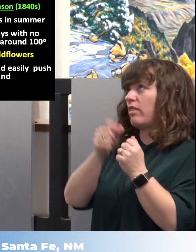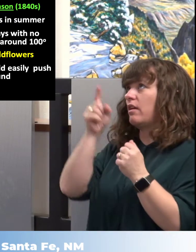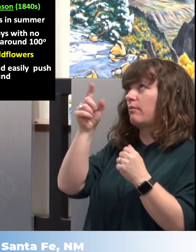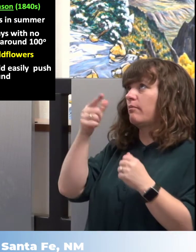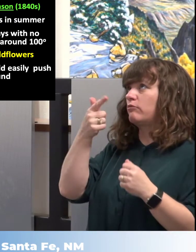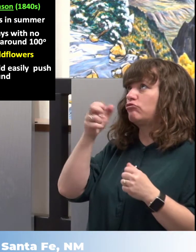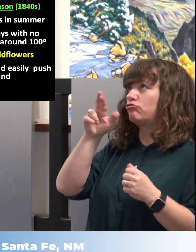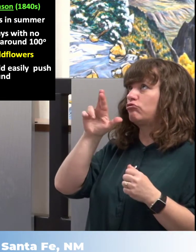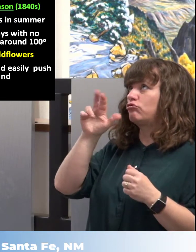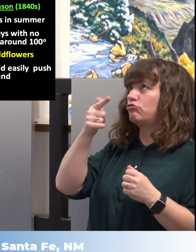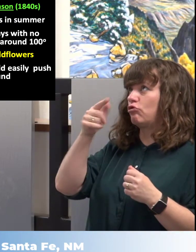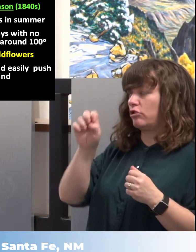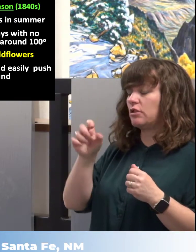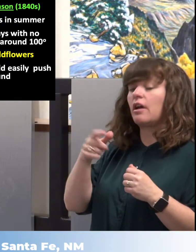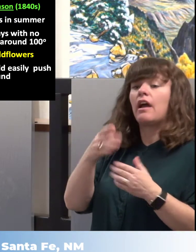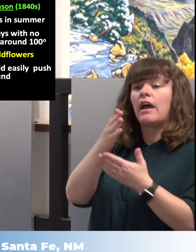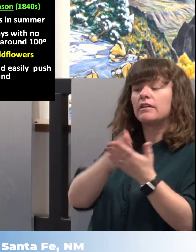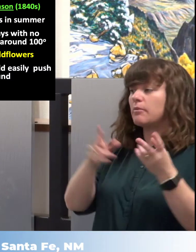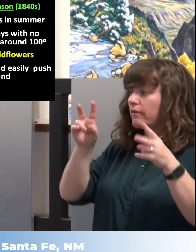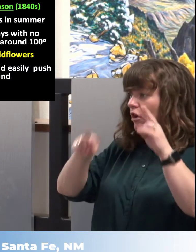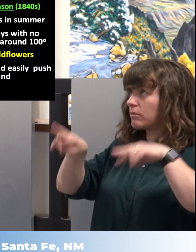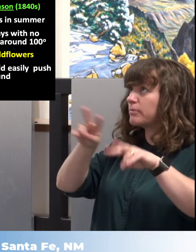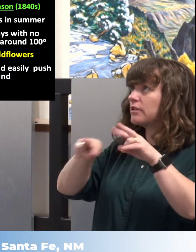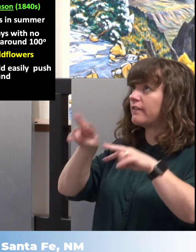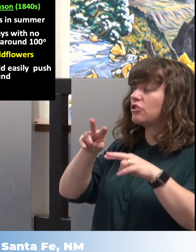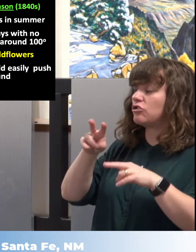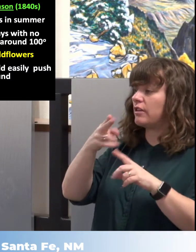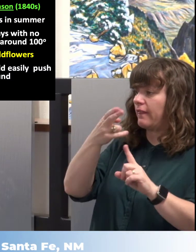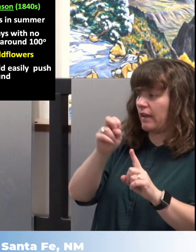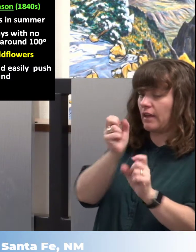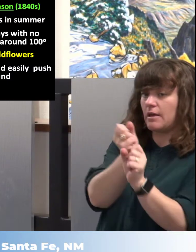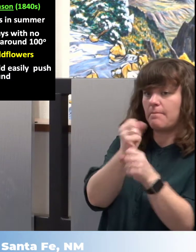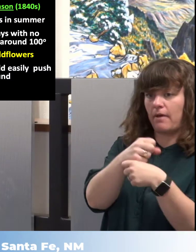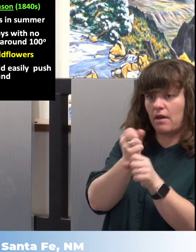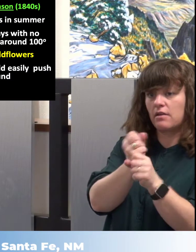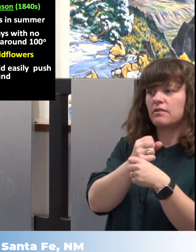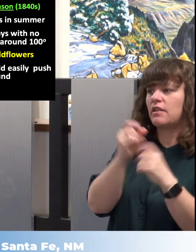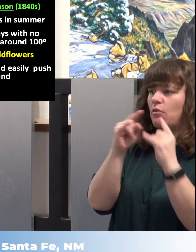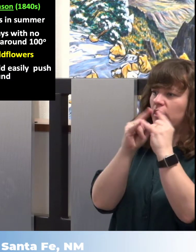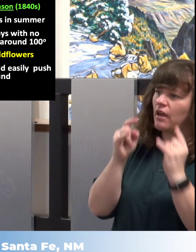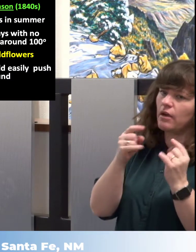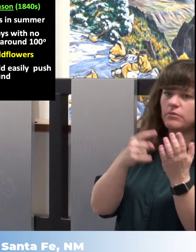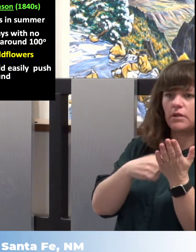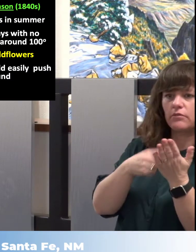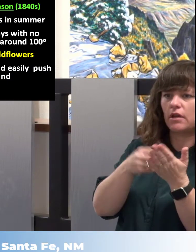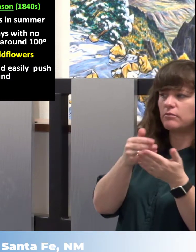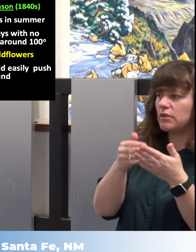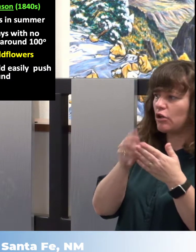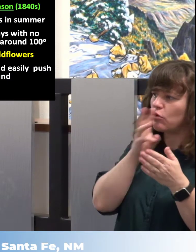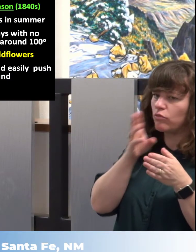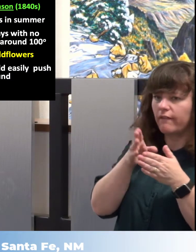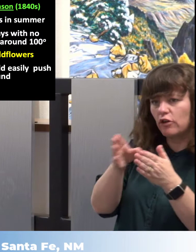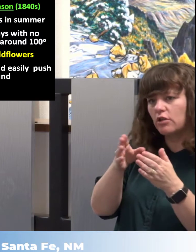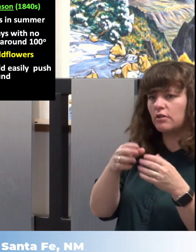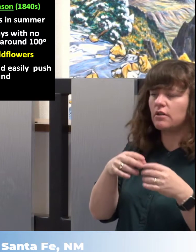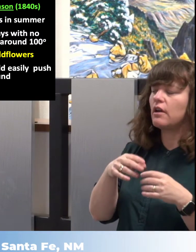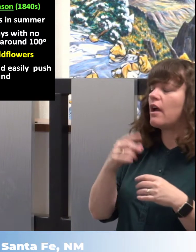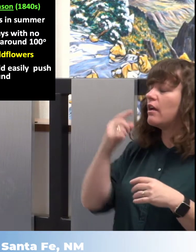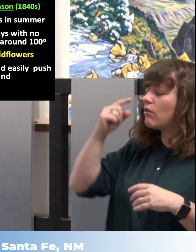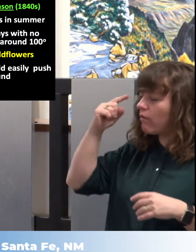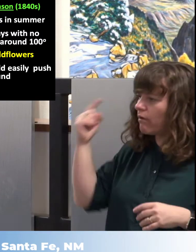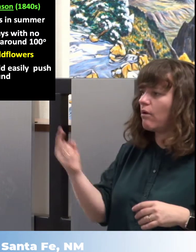And even some of the observations he makes about they would camp each night, you know, sometimes near a little river or stream or something, and